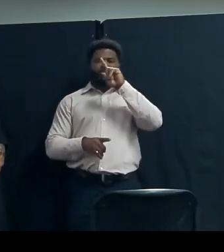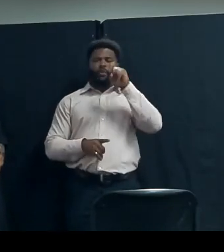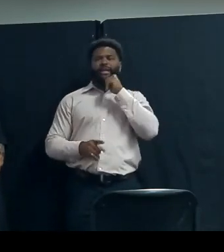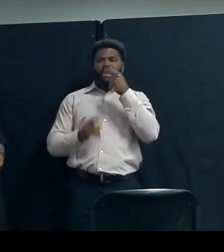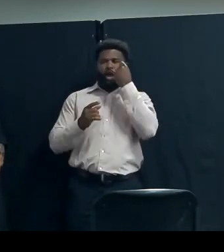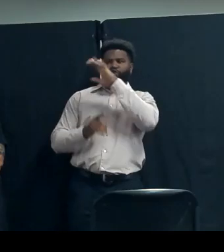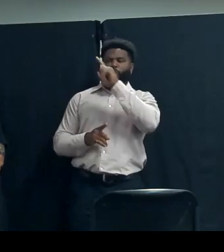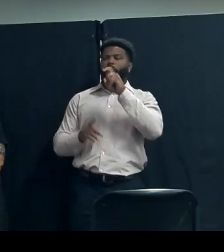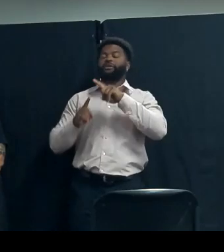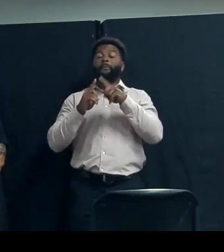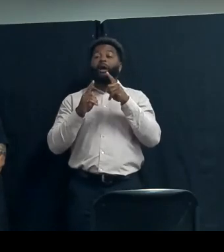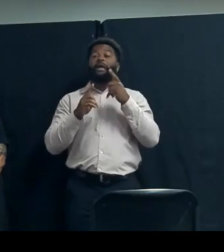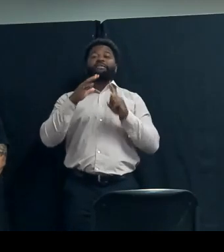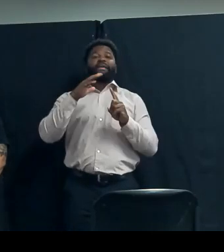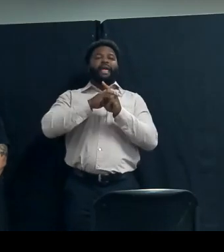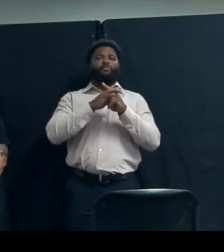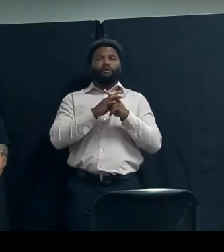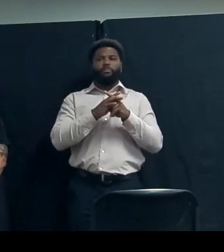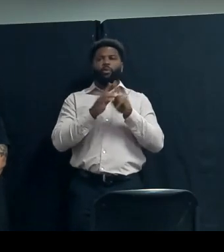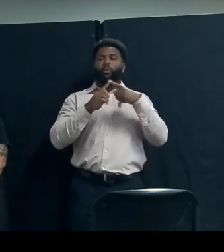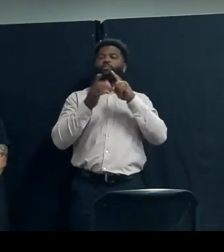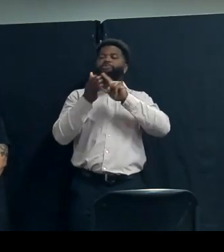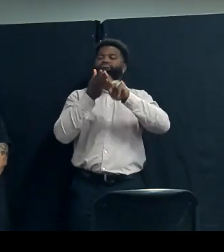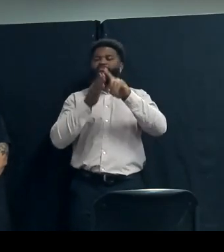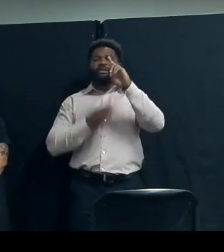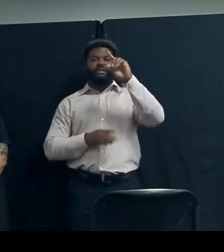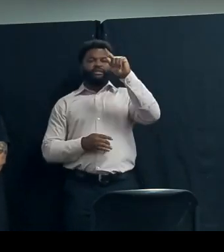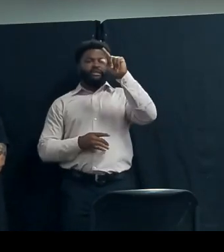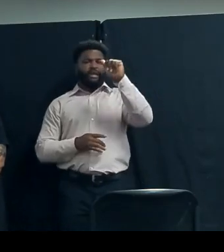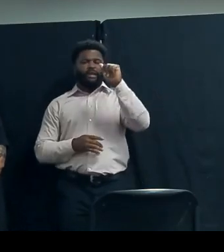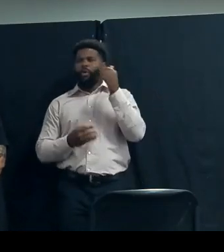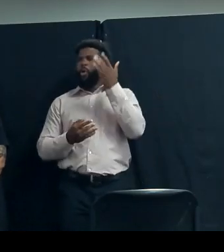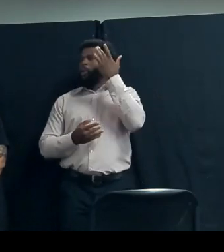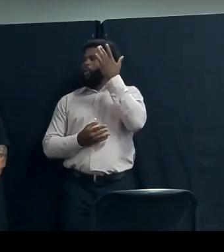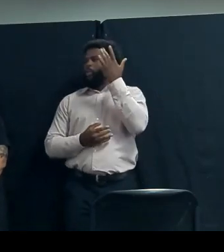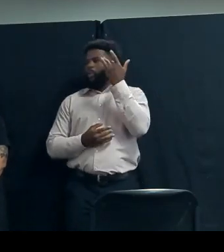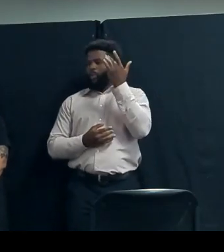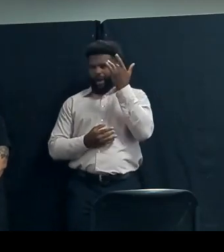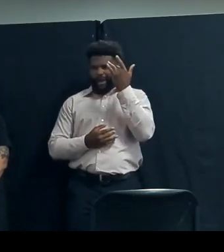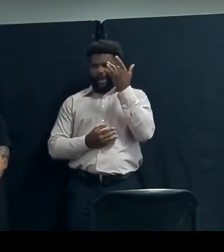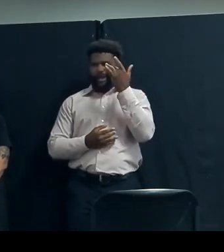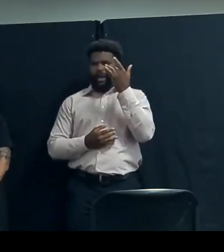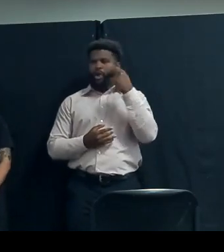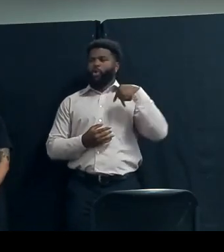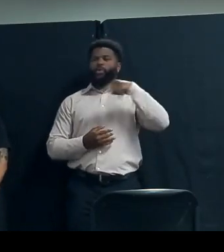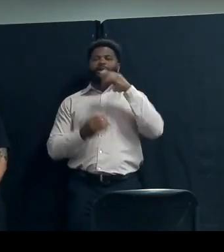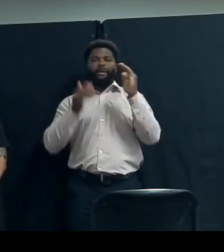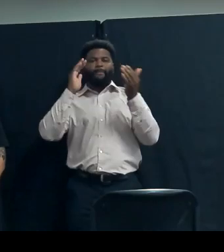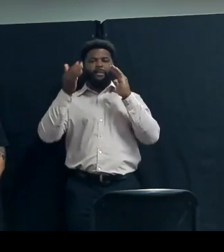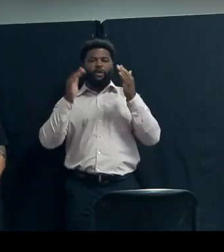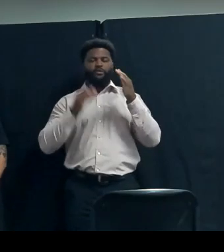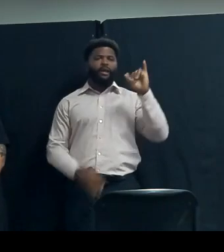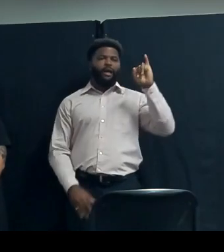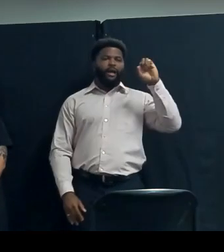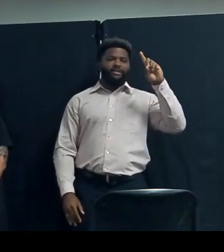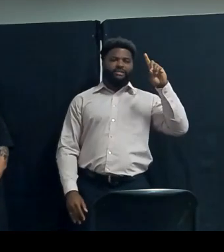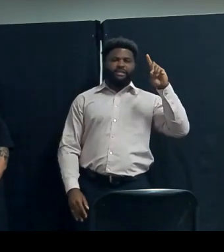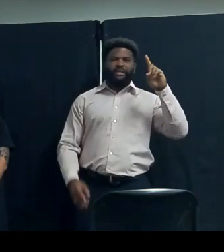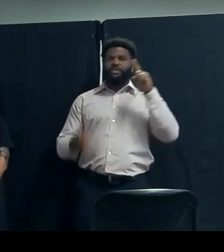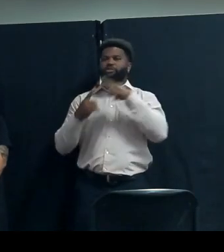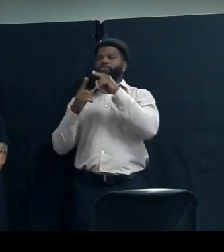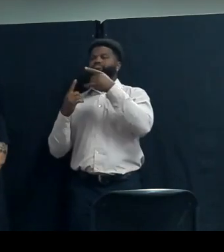but this has come up before when we've looked at data. Why are we comparing ISD to the special